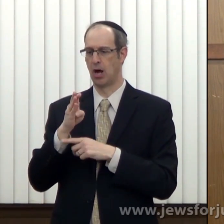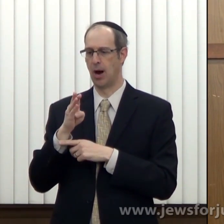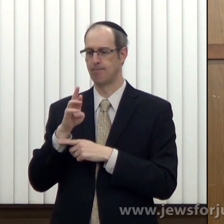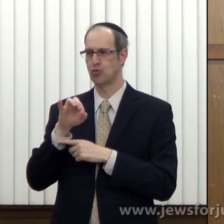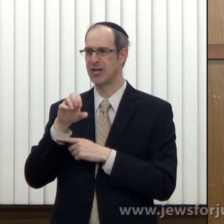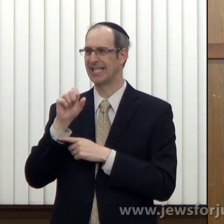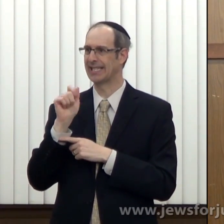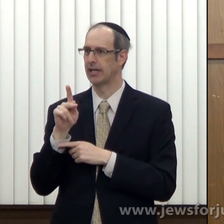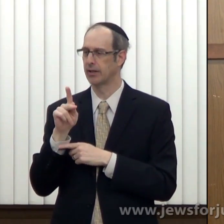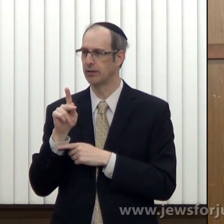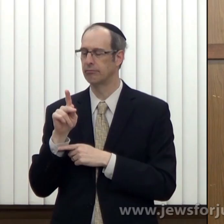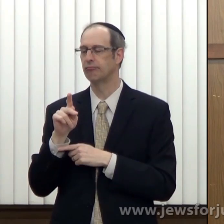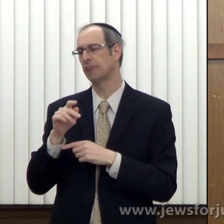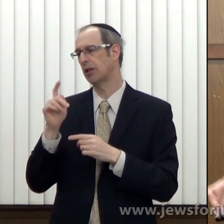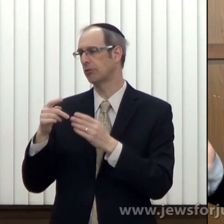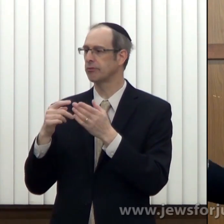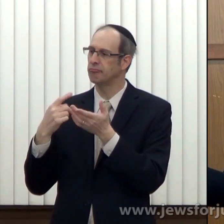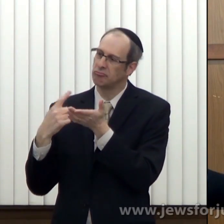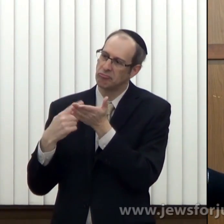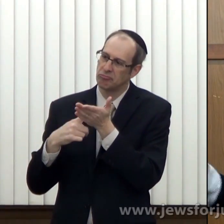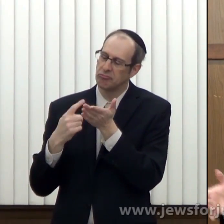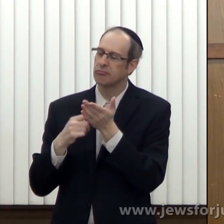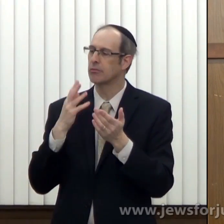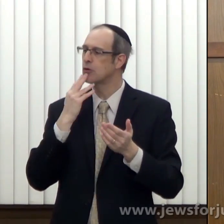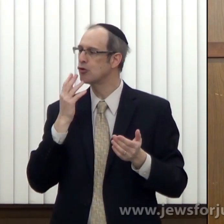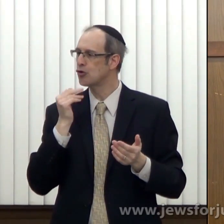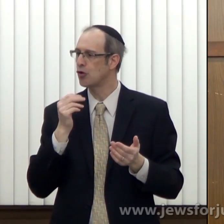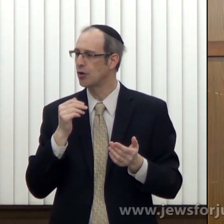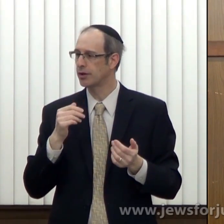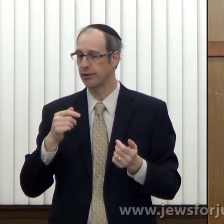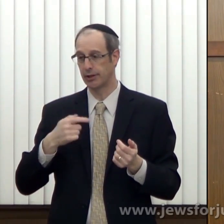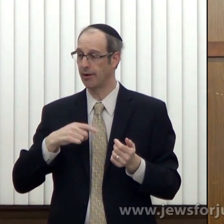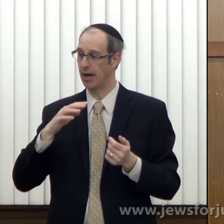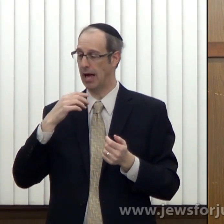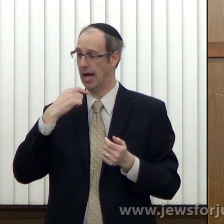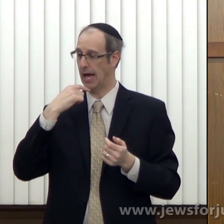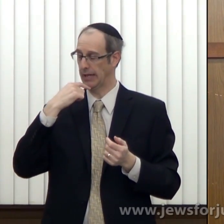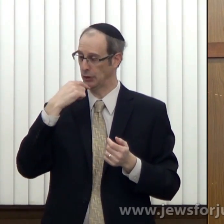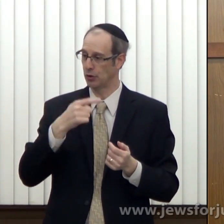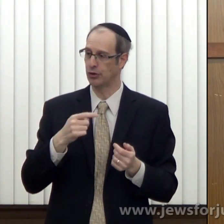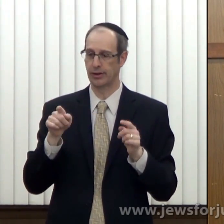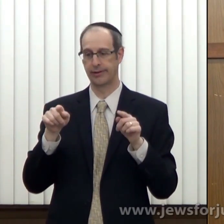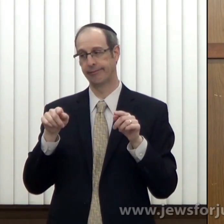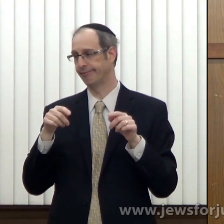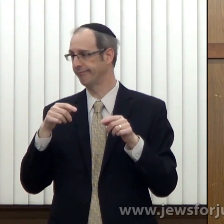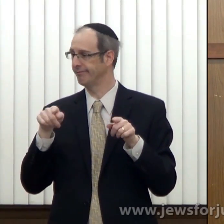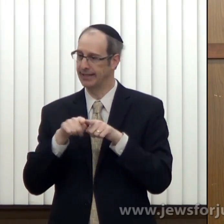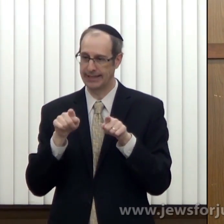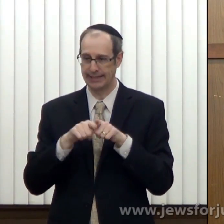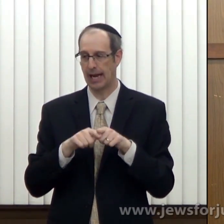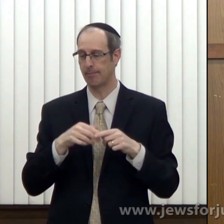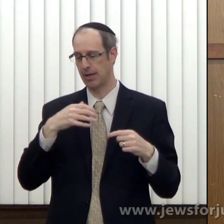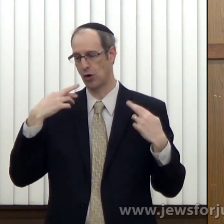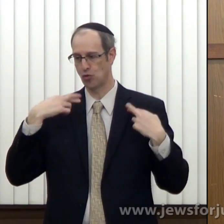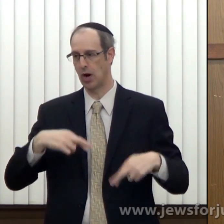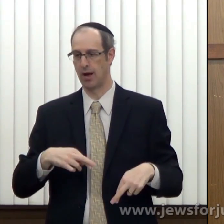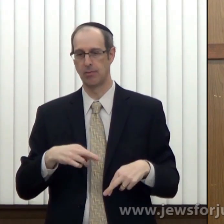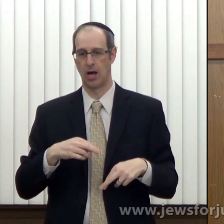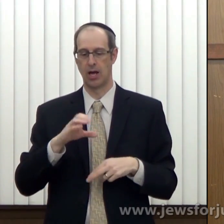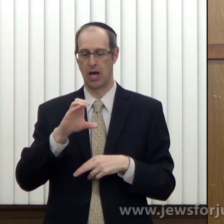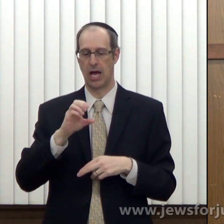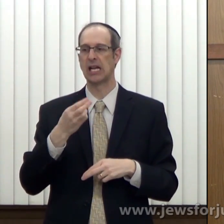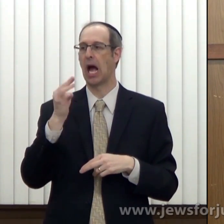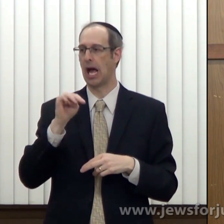some Jews. I just said the same thing that the Rabbi Chaim of Brisk said.